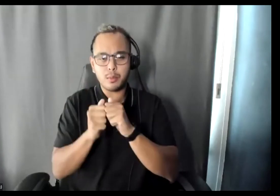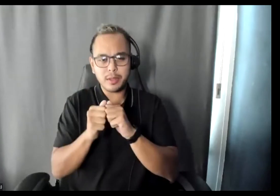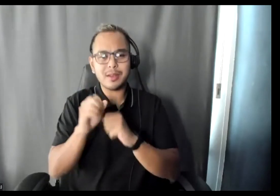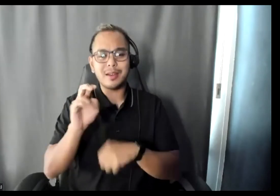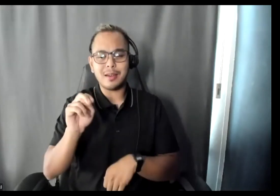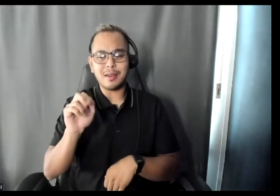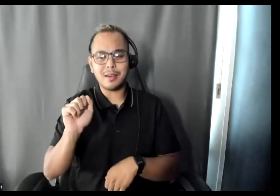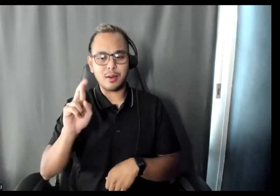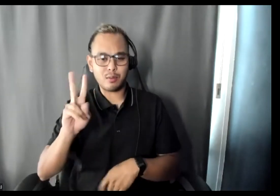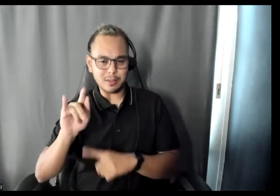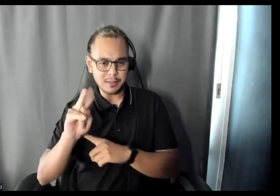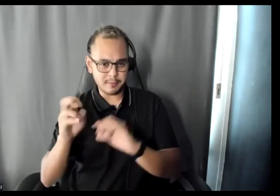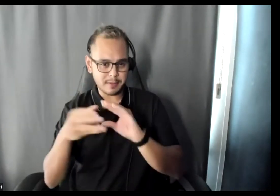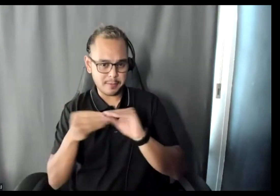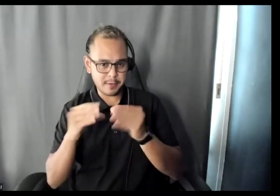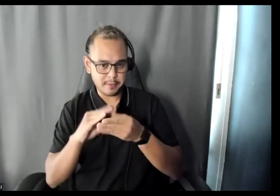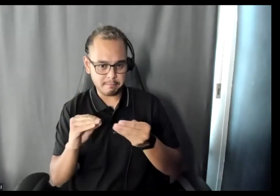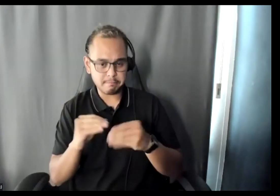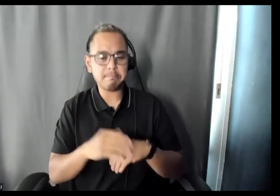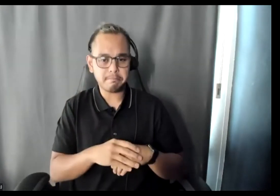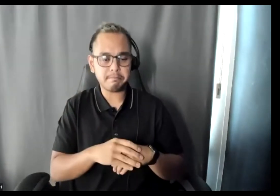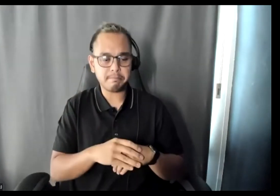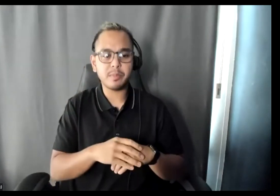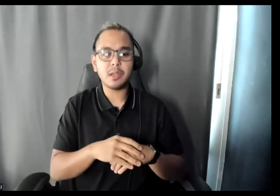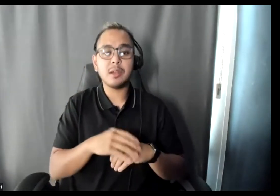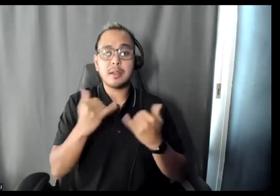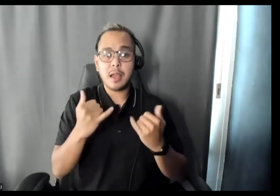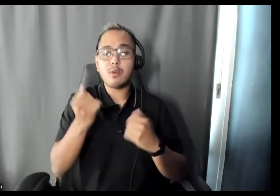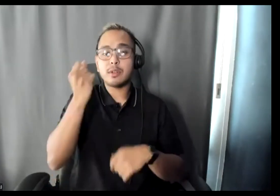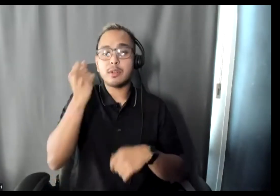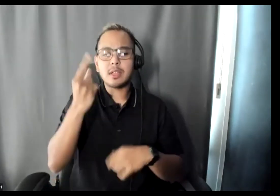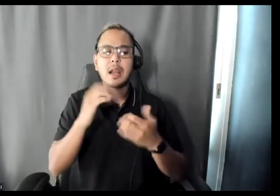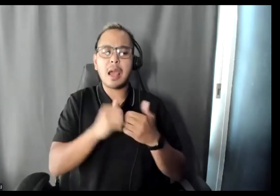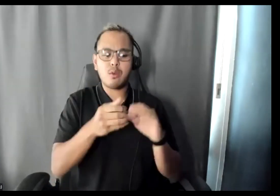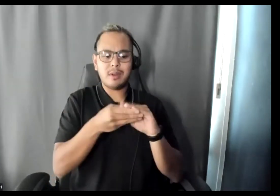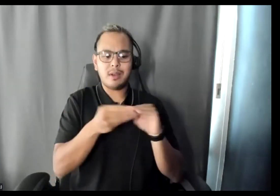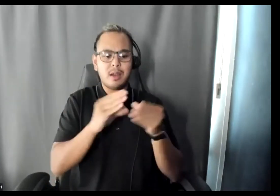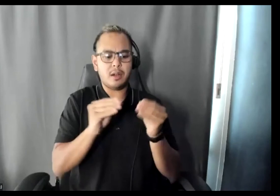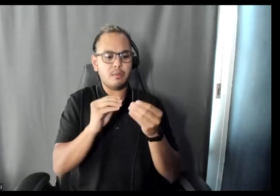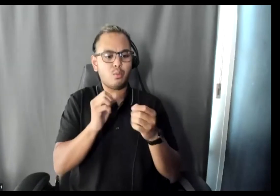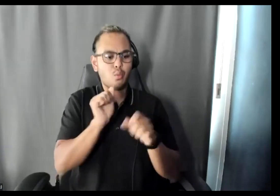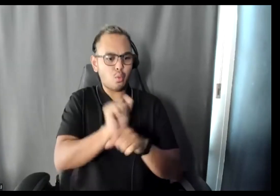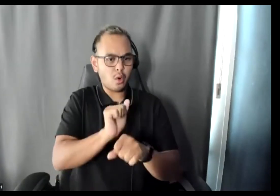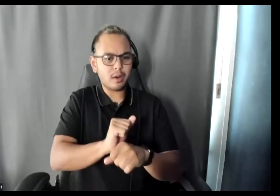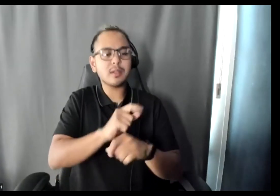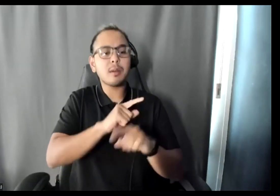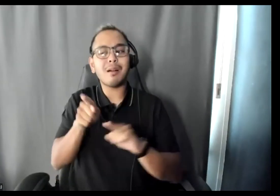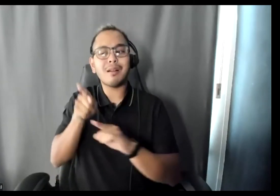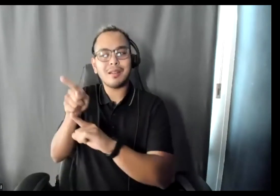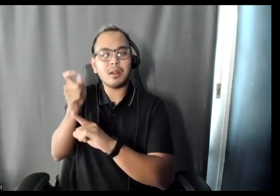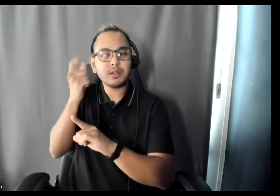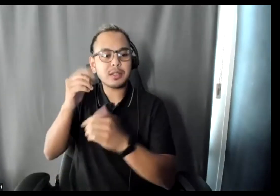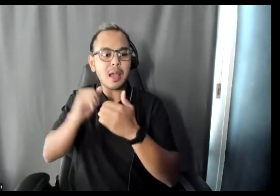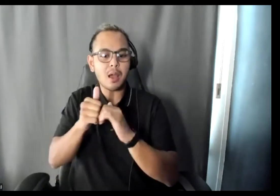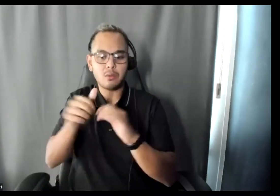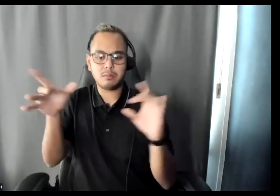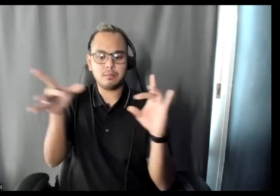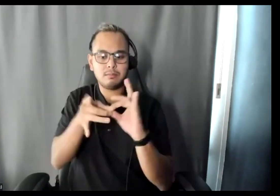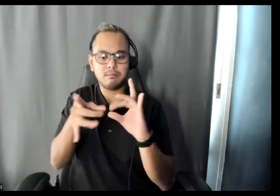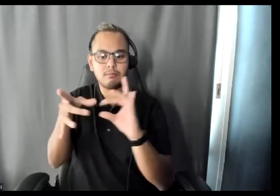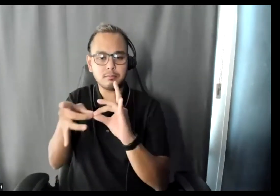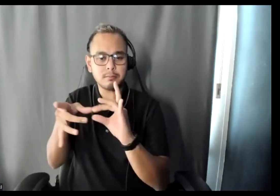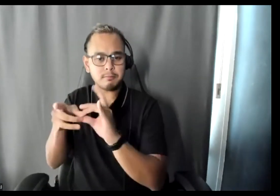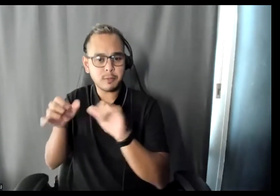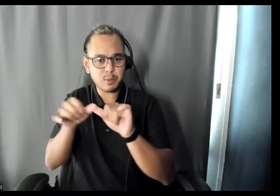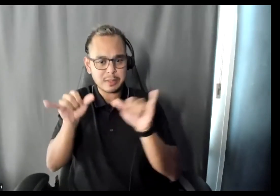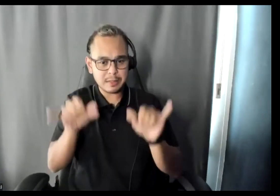only understands the way that narrative operates, but the usefulness of Rashad is the way that he understands that in the connection of how systems operate. It's not